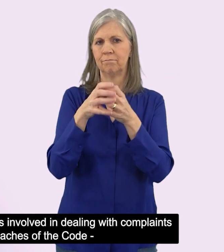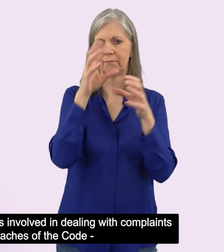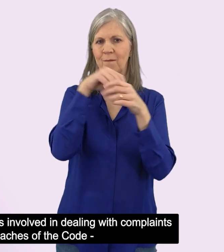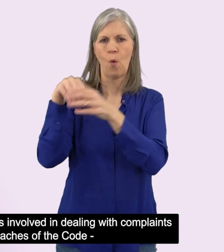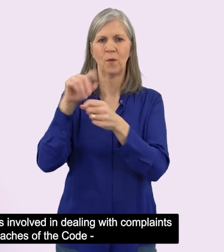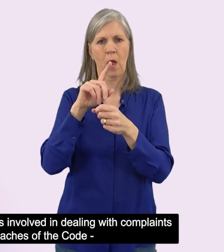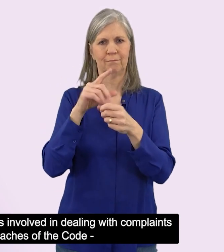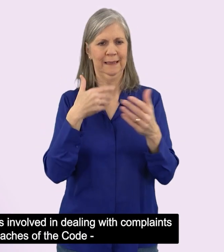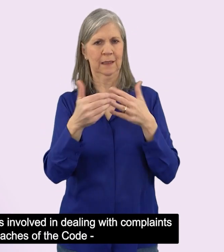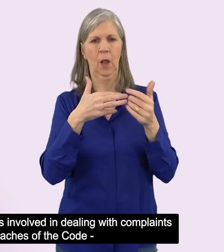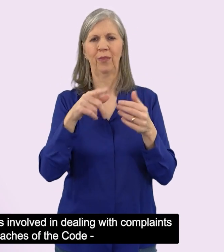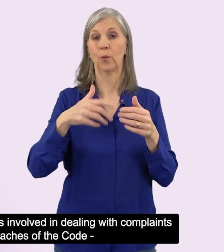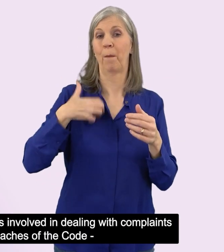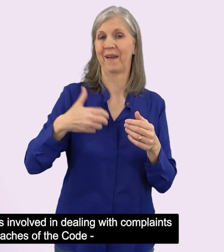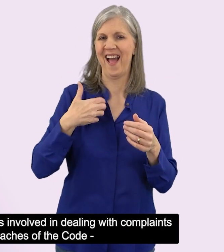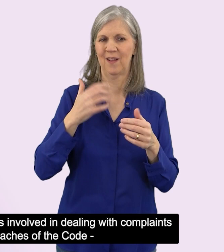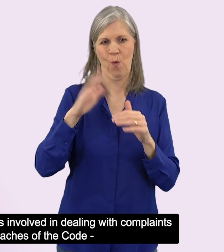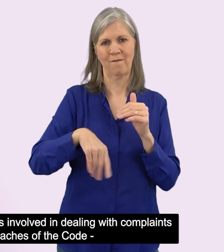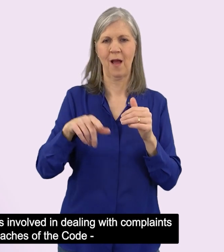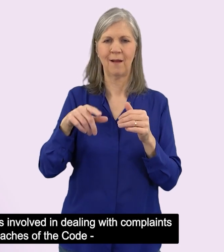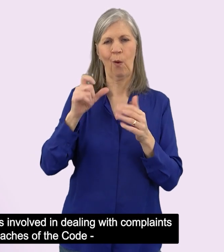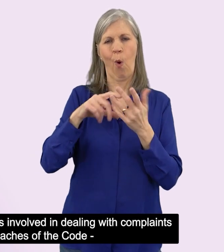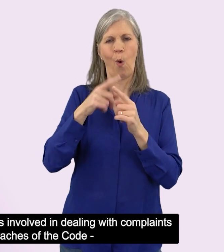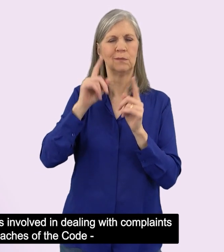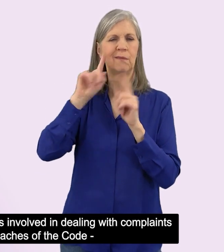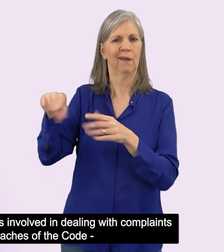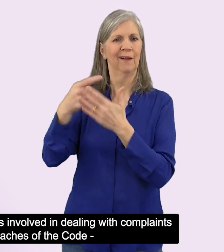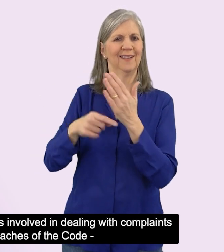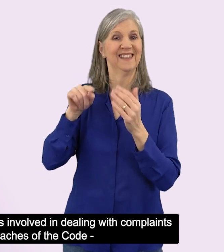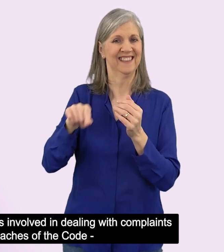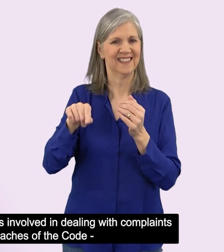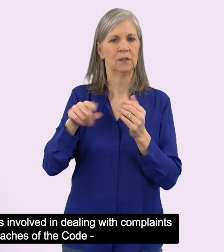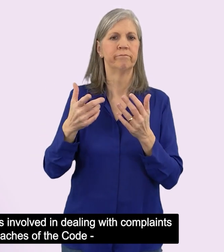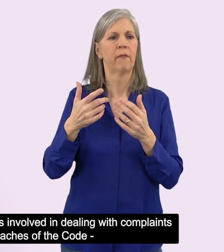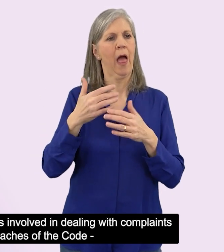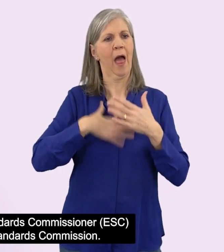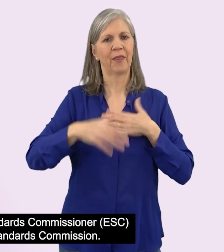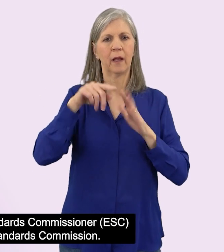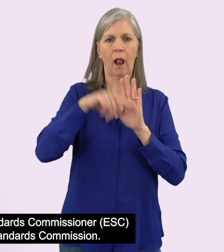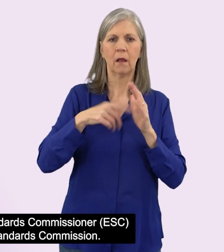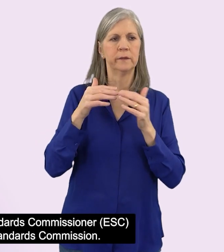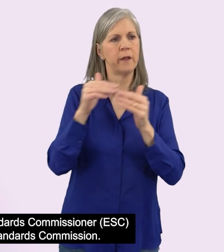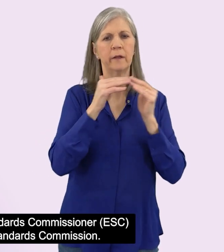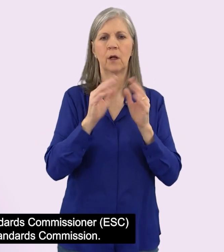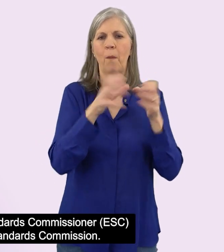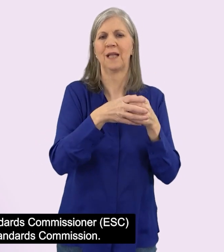There are two bodies involved in dealing with complaints about breaches of the code: the Ethical Standards